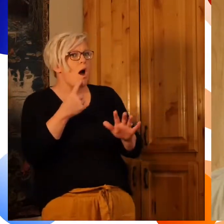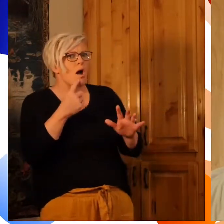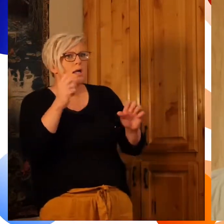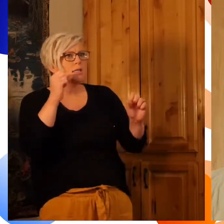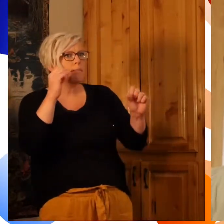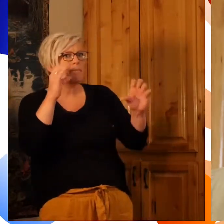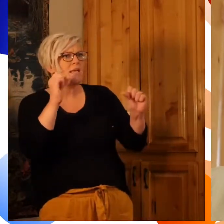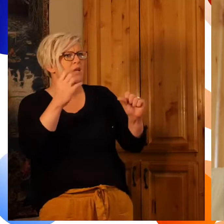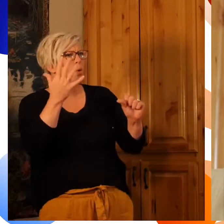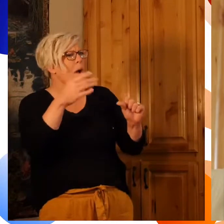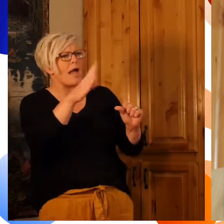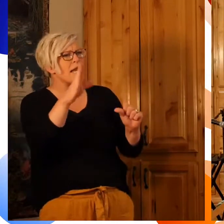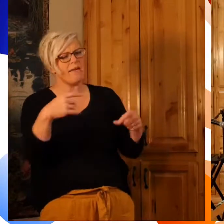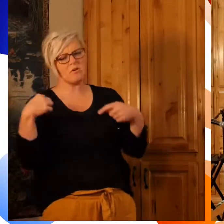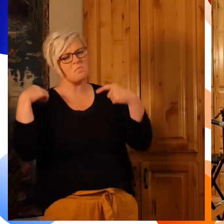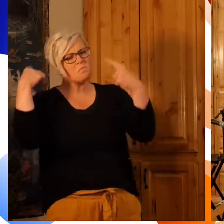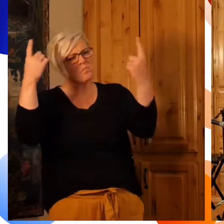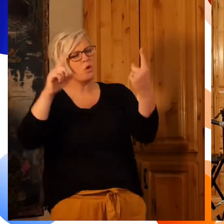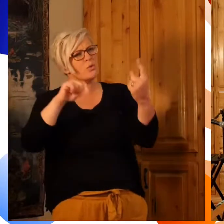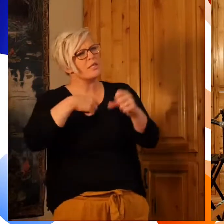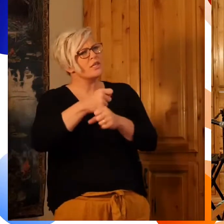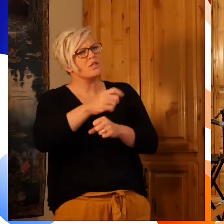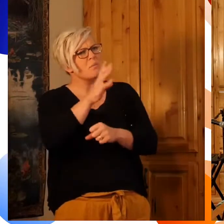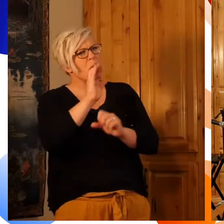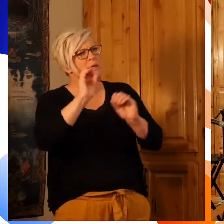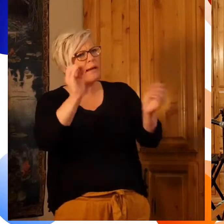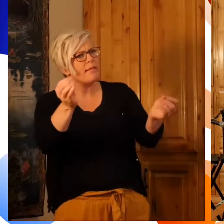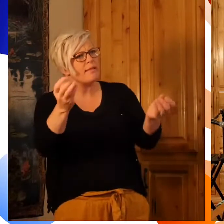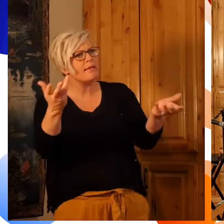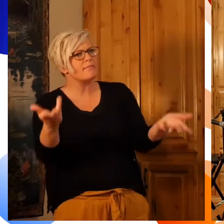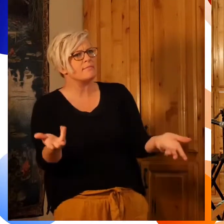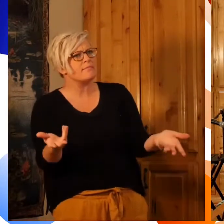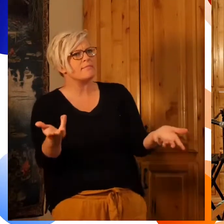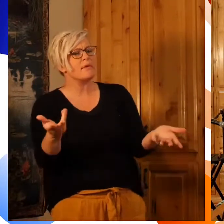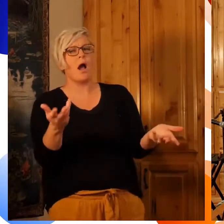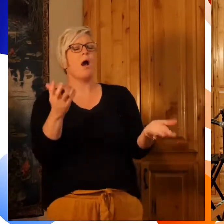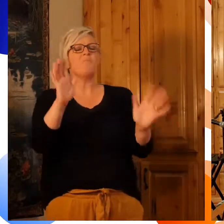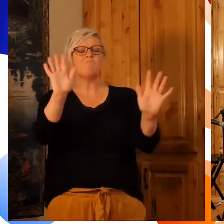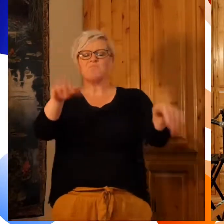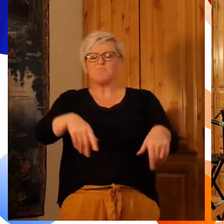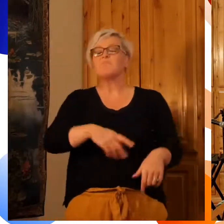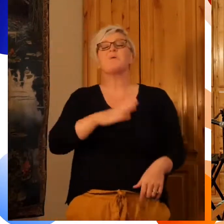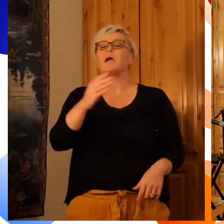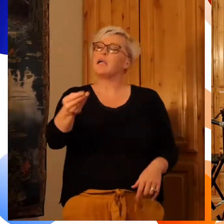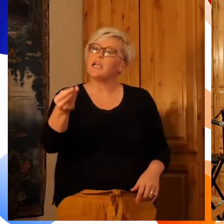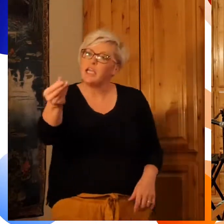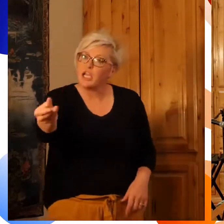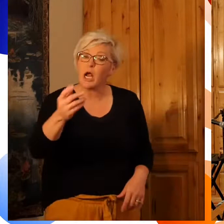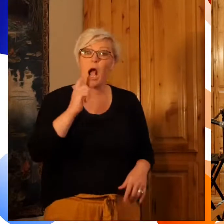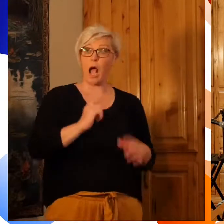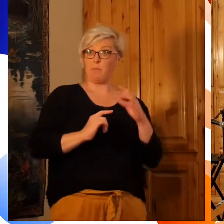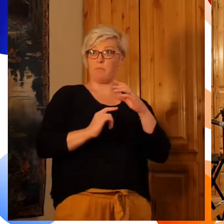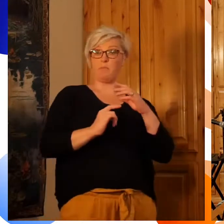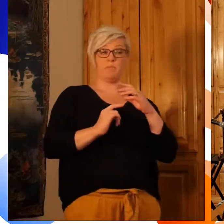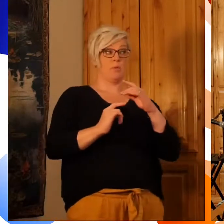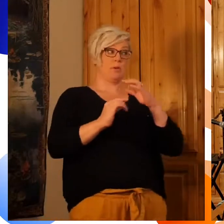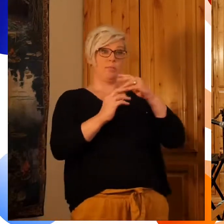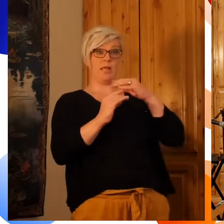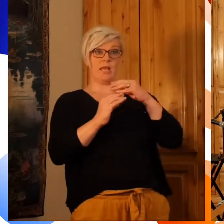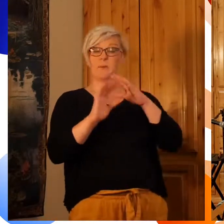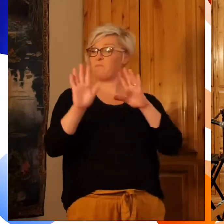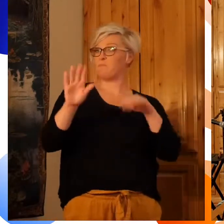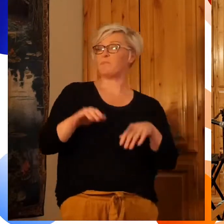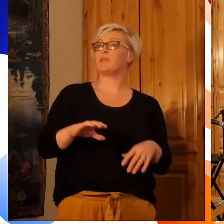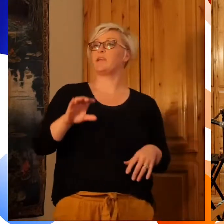in all these 20 years? In either case, here, I'll play a tune for you. How about the Echoes of